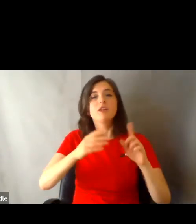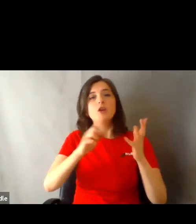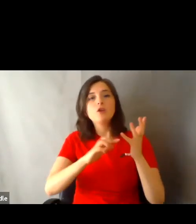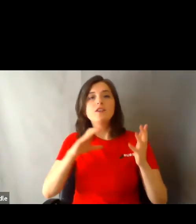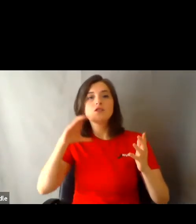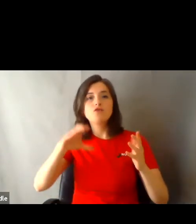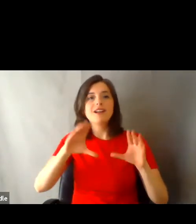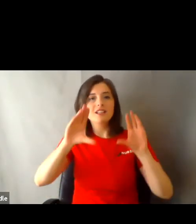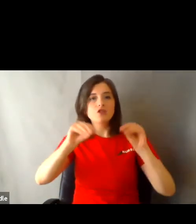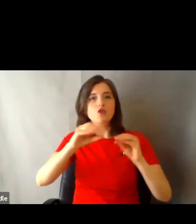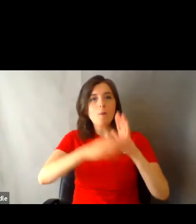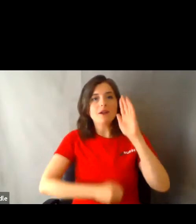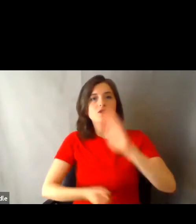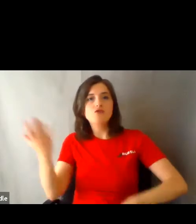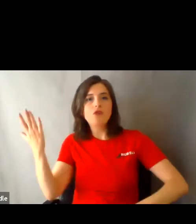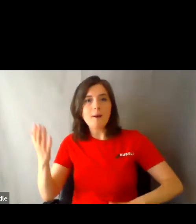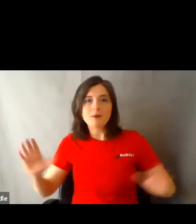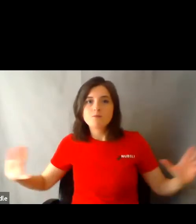credit. So